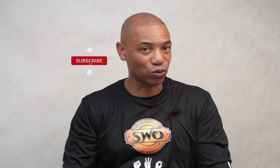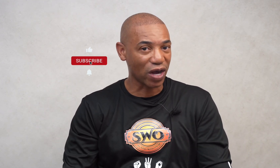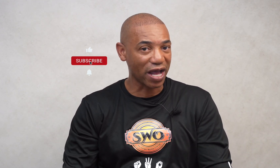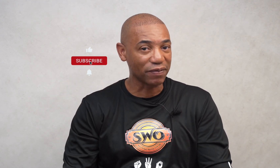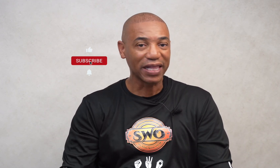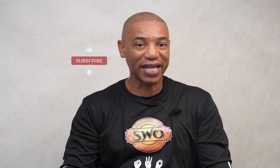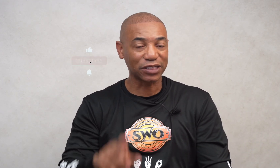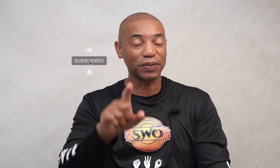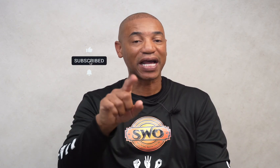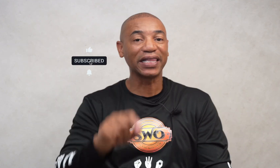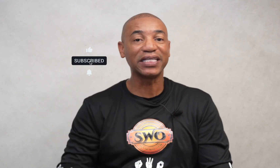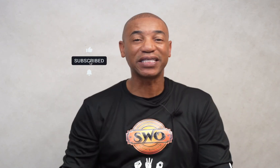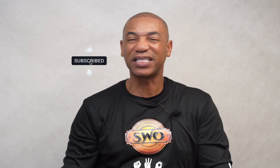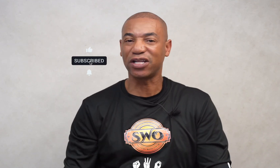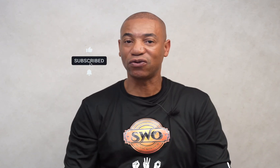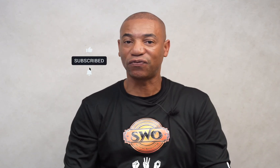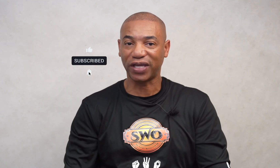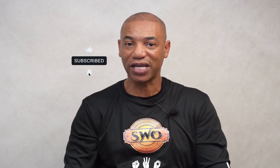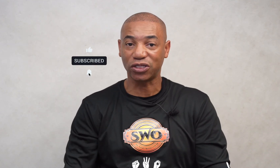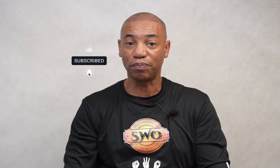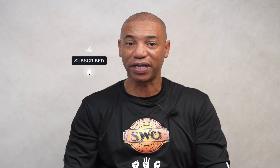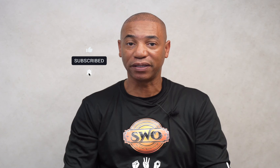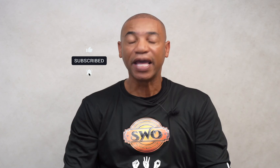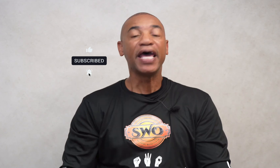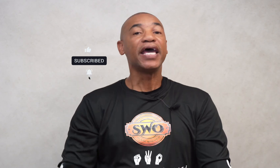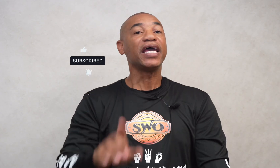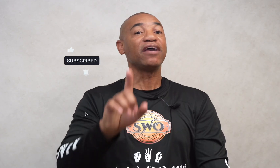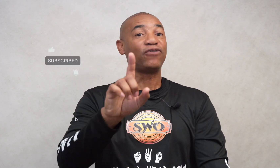subscribe. Last but not least, hit that notification button. If you're